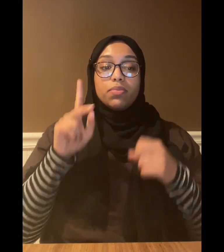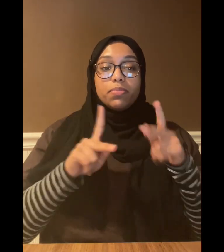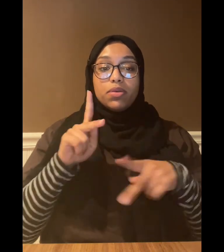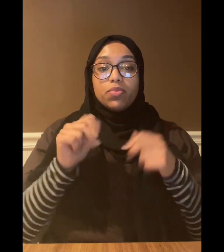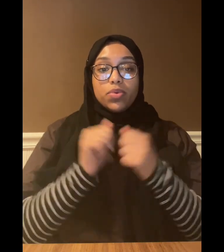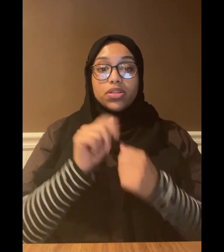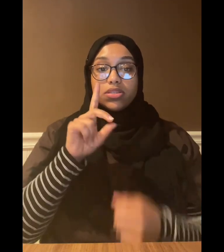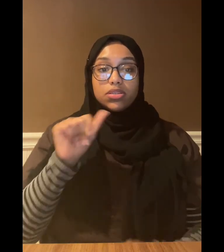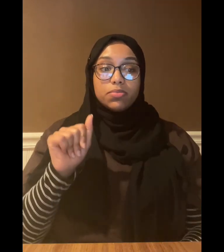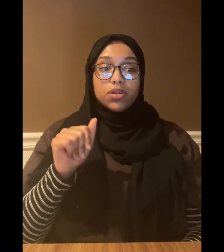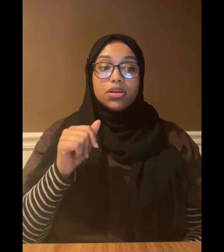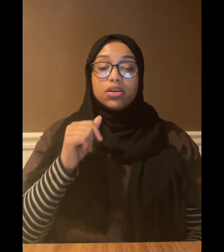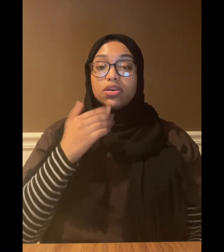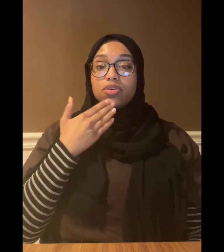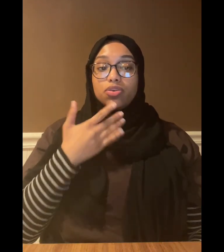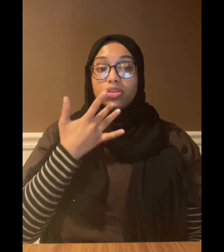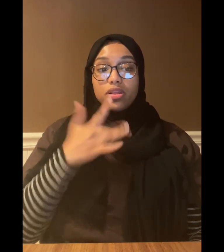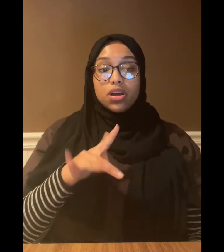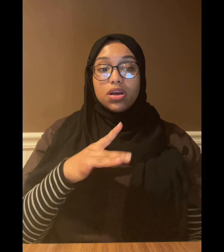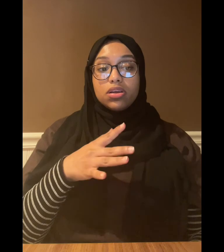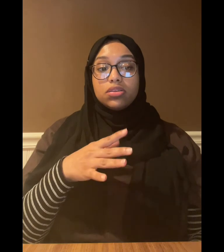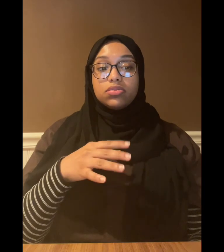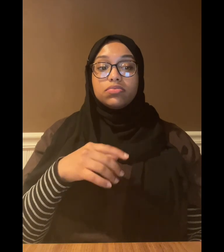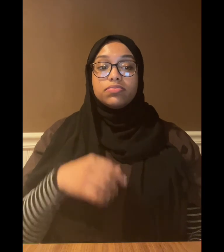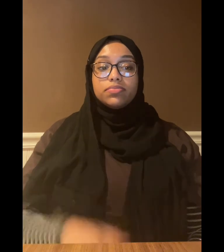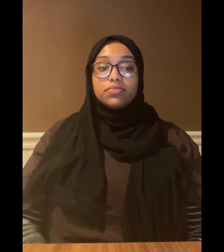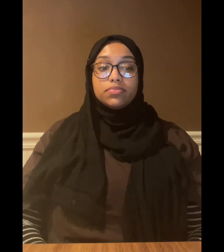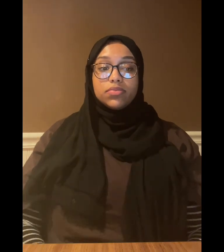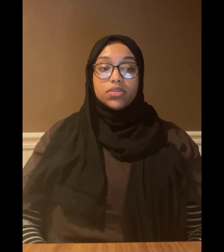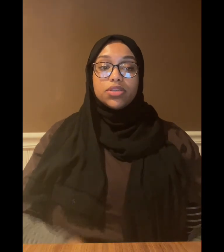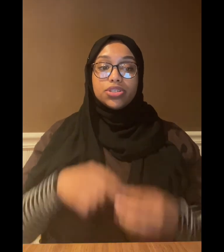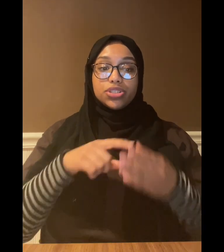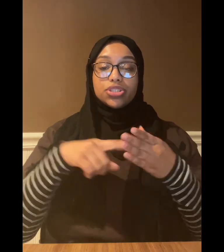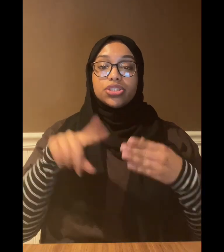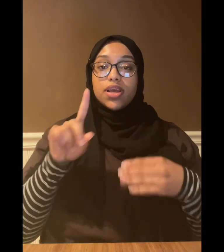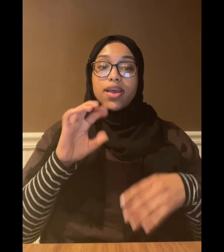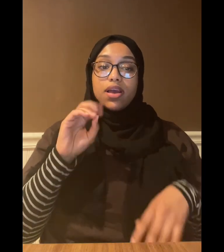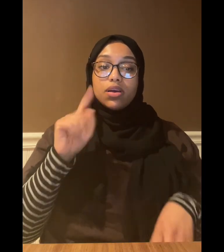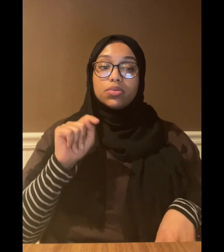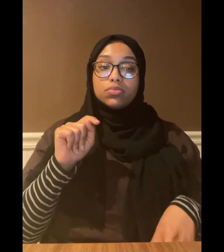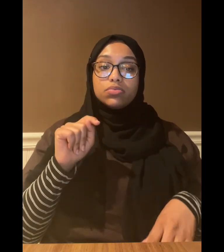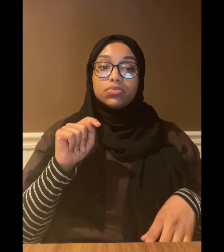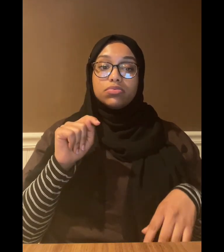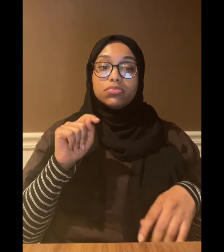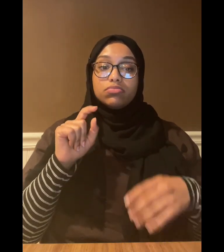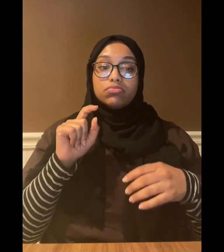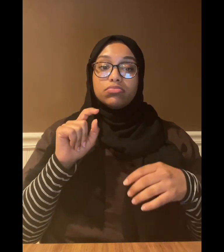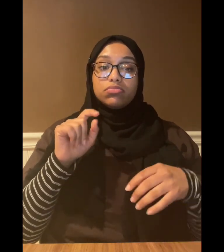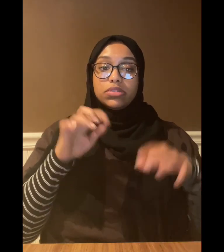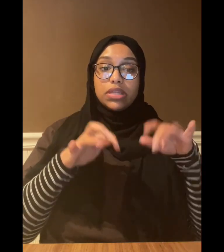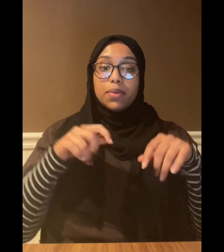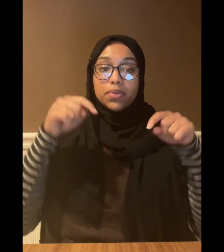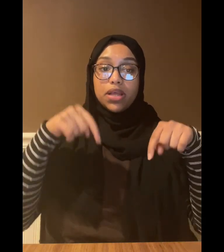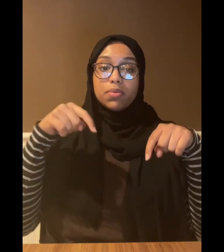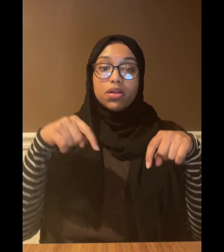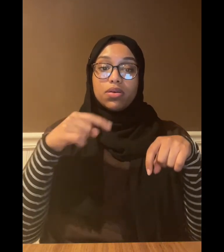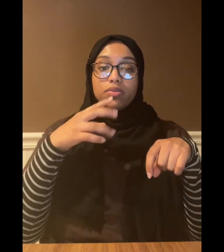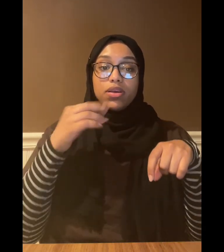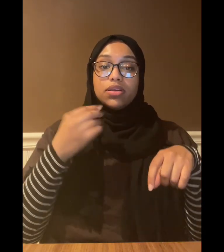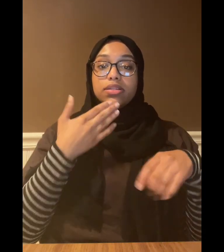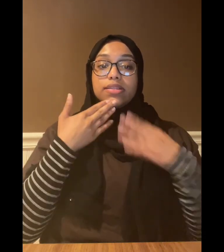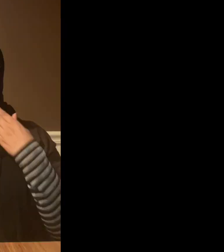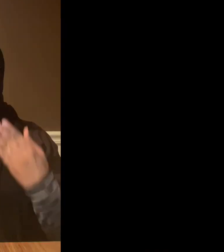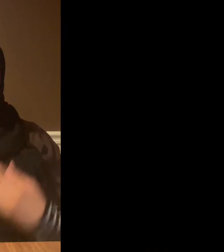enjoy life. Check out the materials that are written down attached to this video. Thank you.